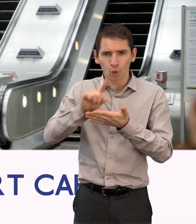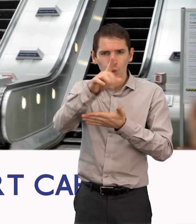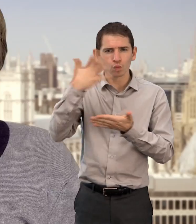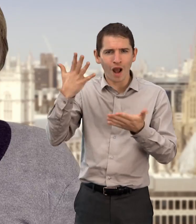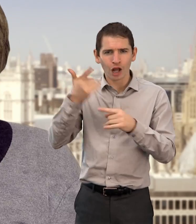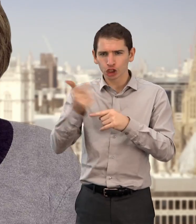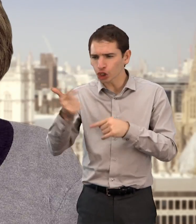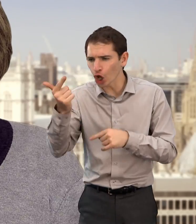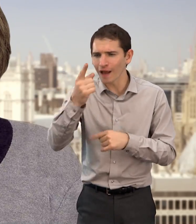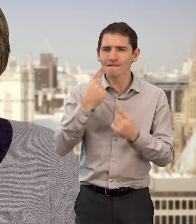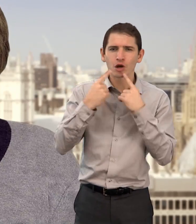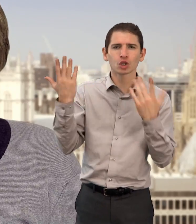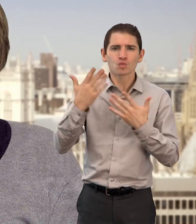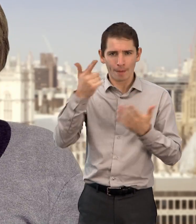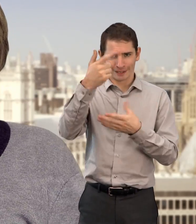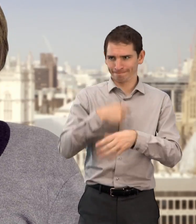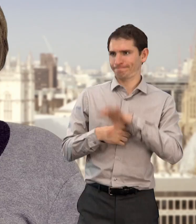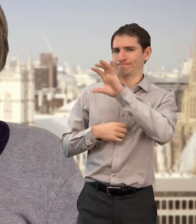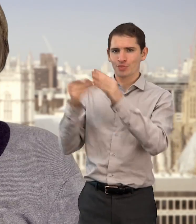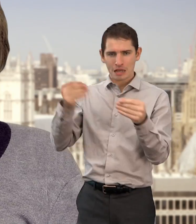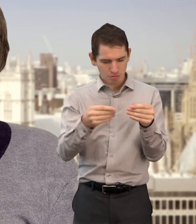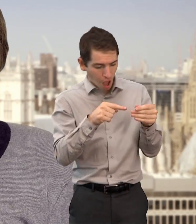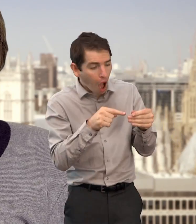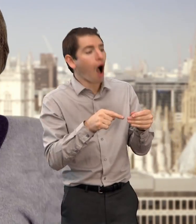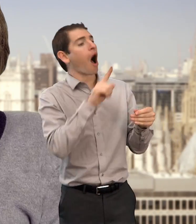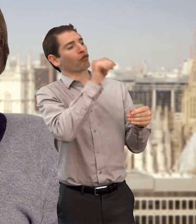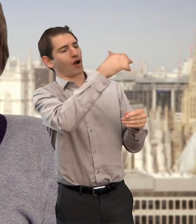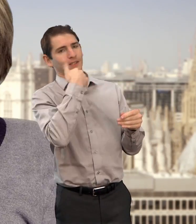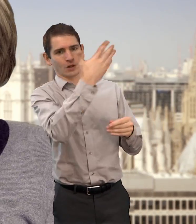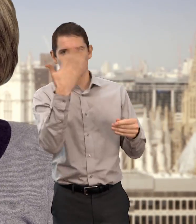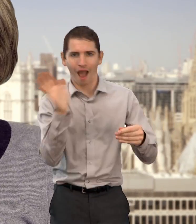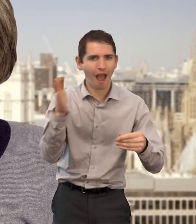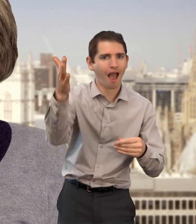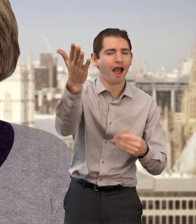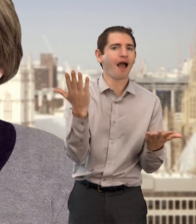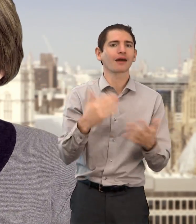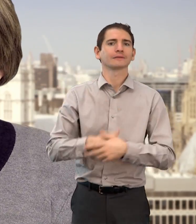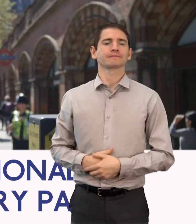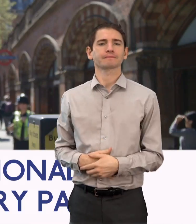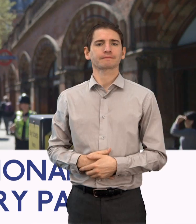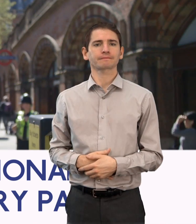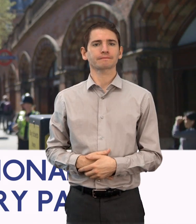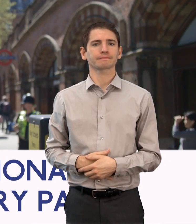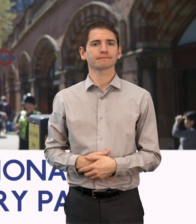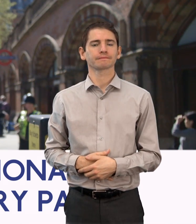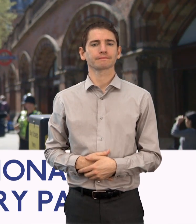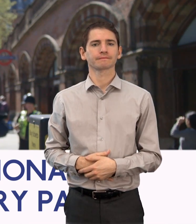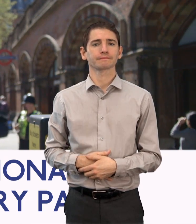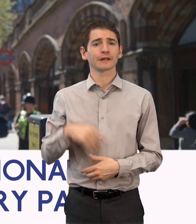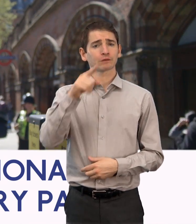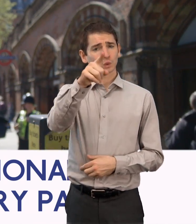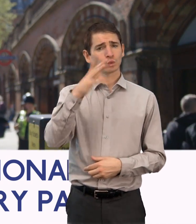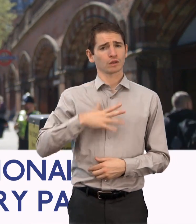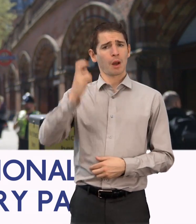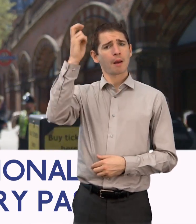blank space inside the card to write information about your journey and the type of help that you may need. If your journey is